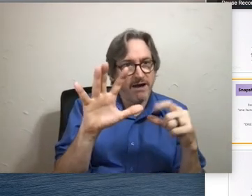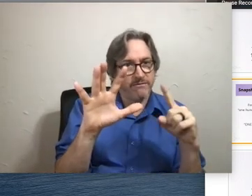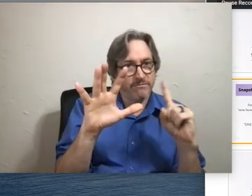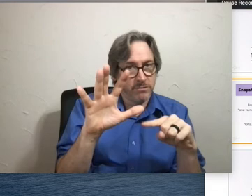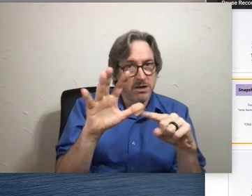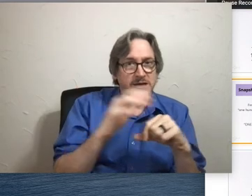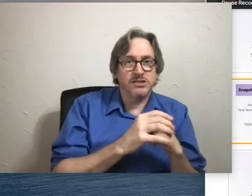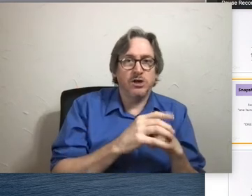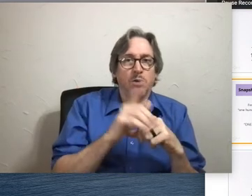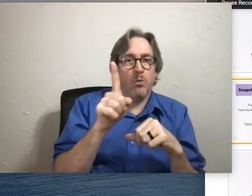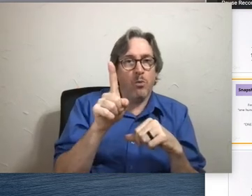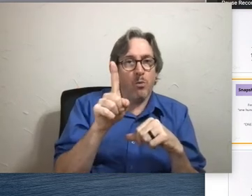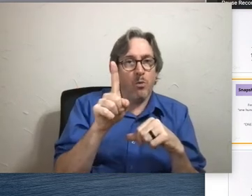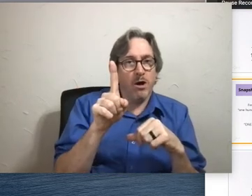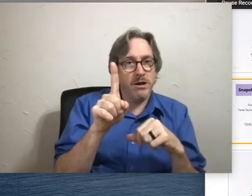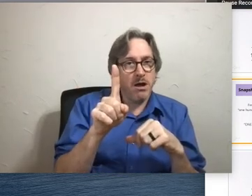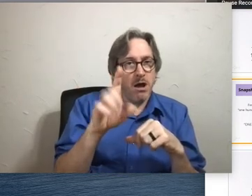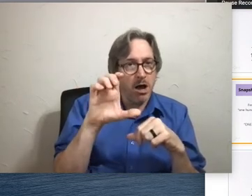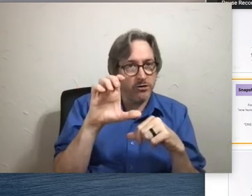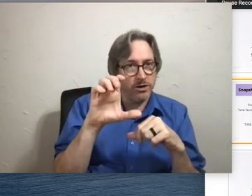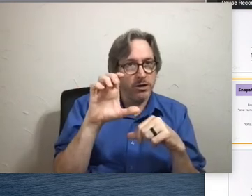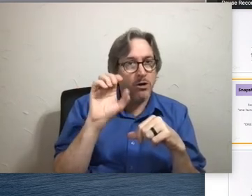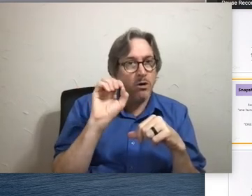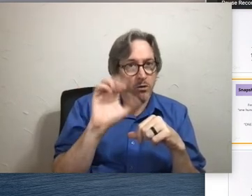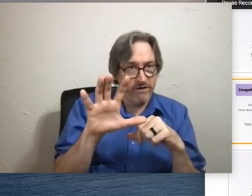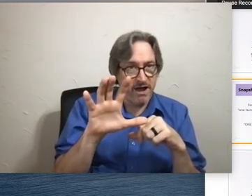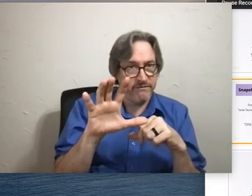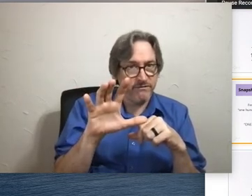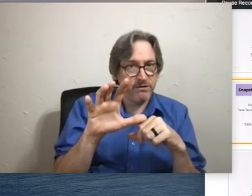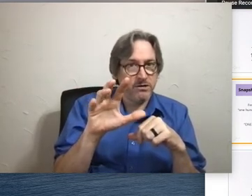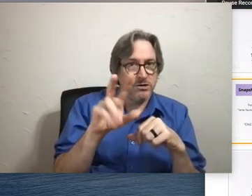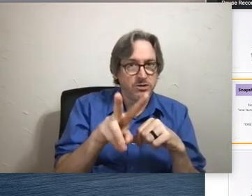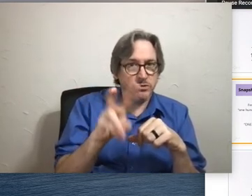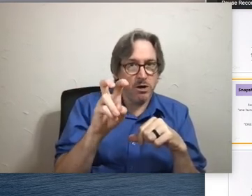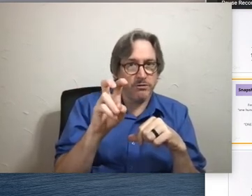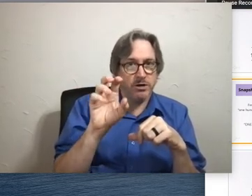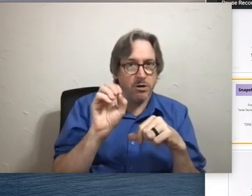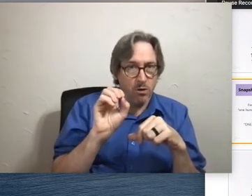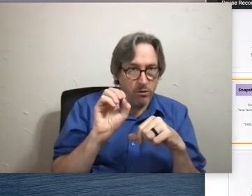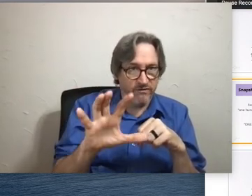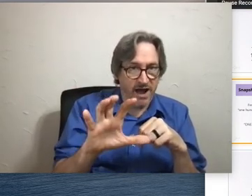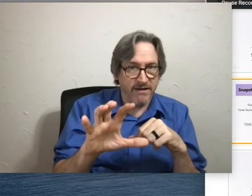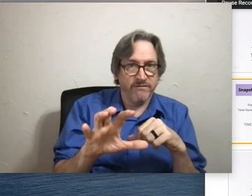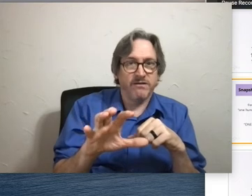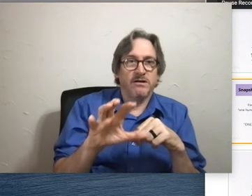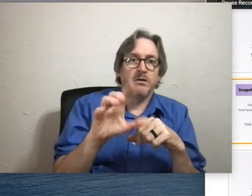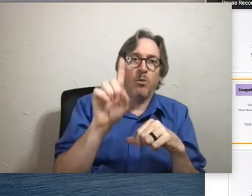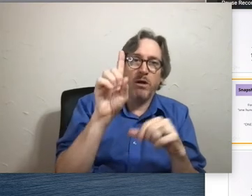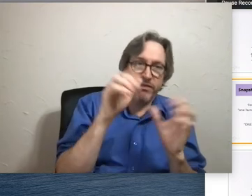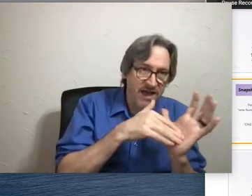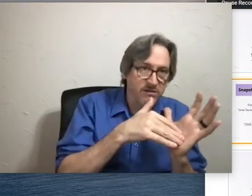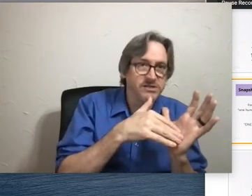05. So 100, 05, 200, 05,